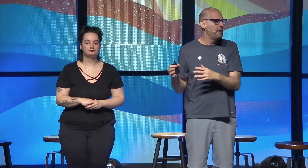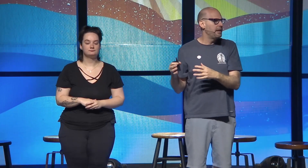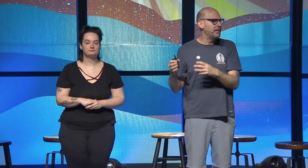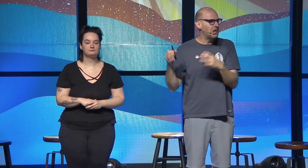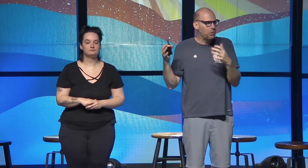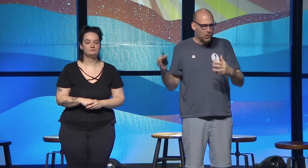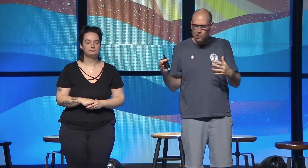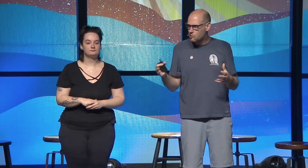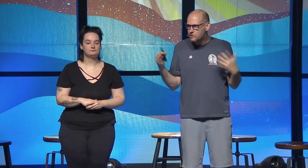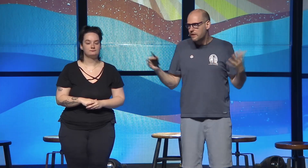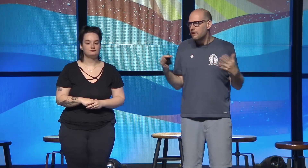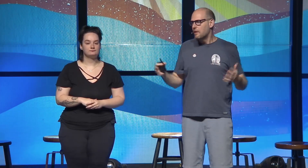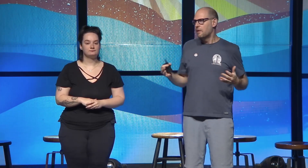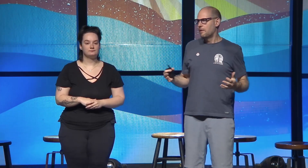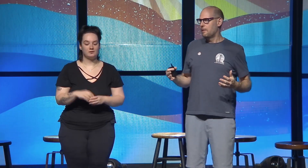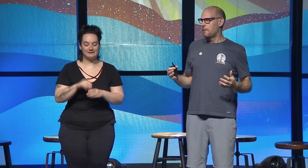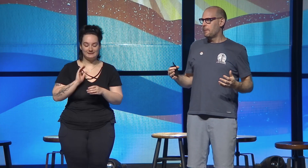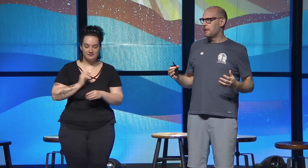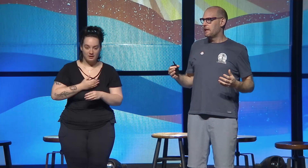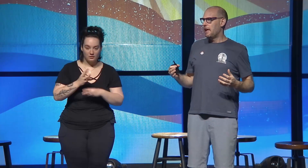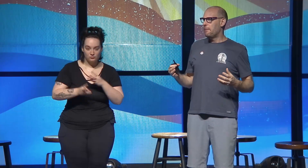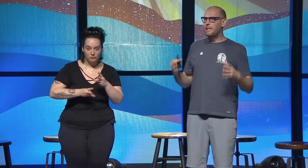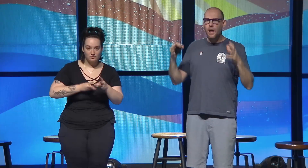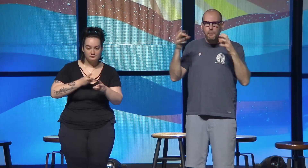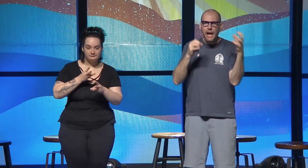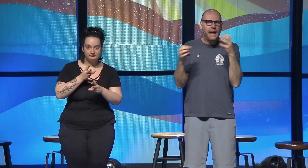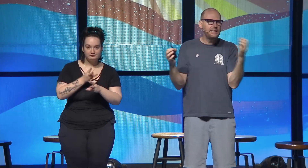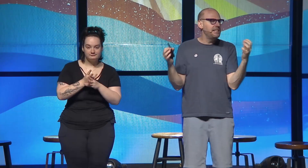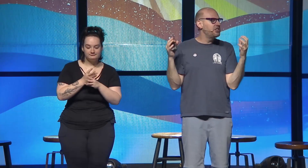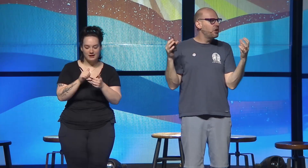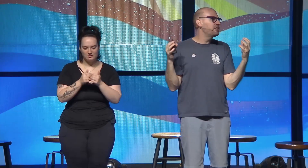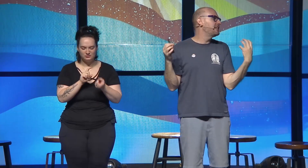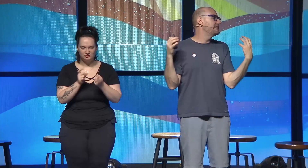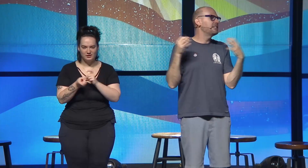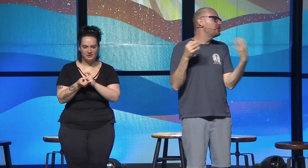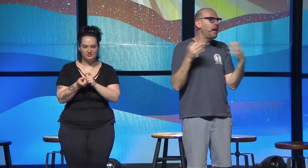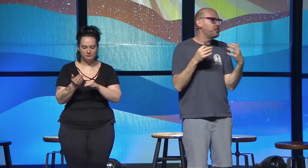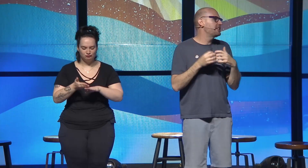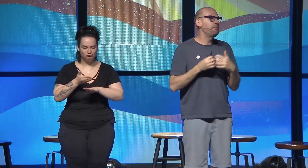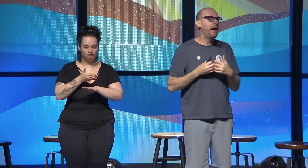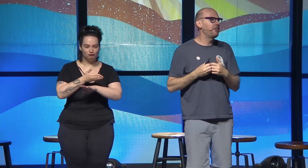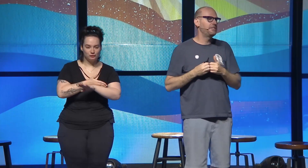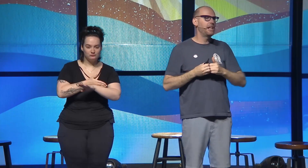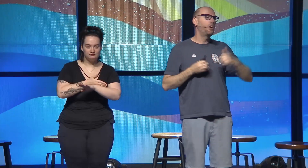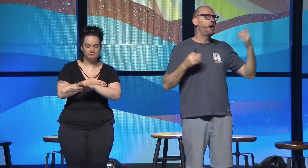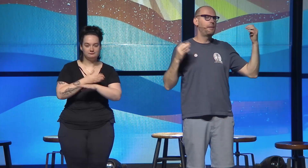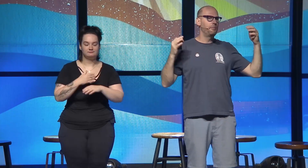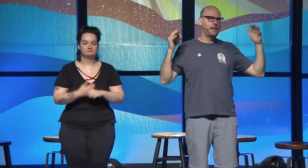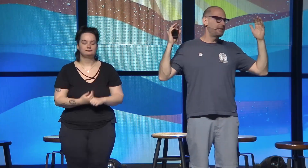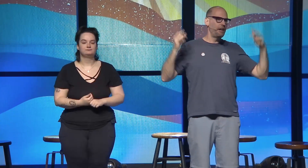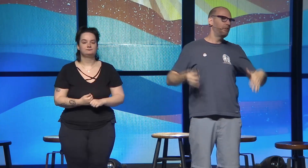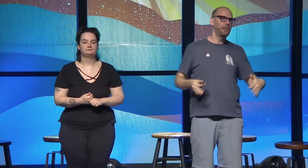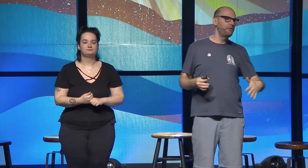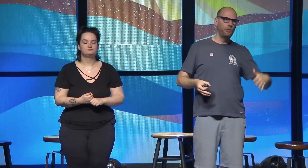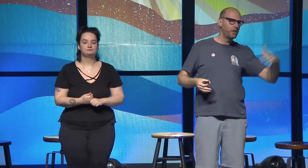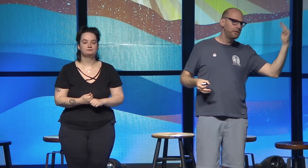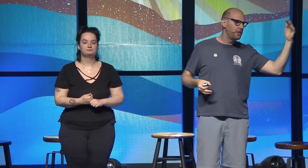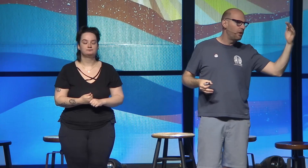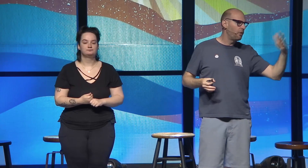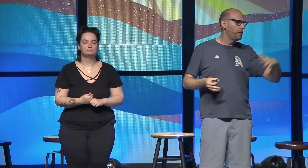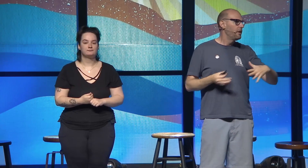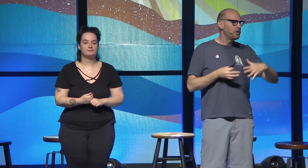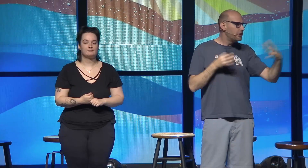globe and in our world. But he unpacks and he shows that this is not just a matter of saying, oh, I'm like definitely